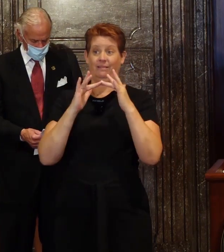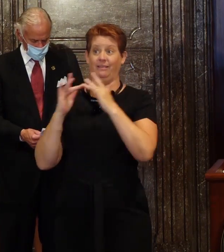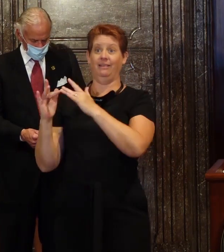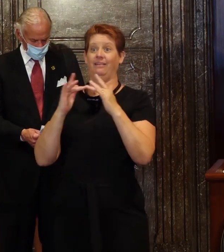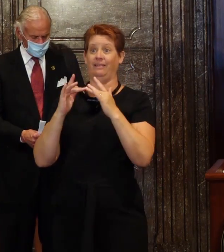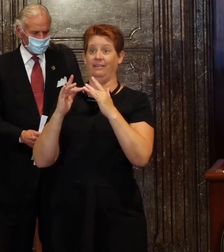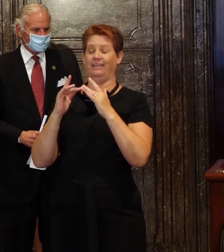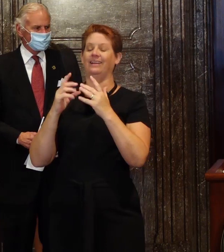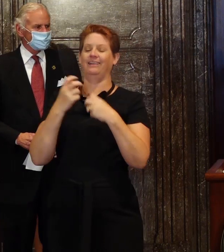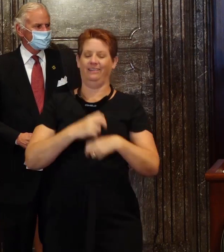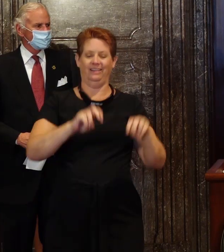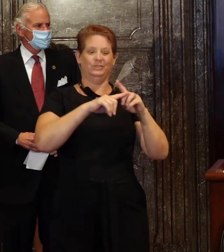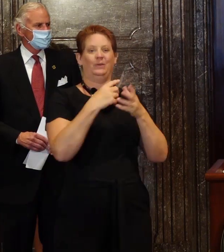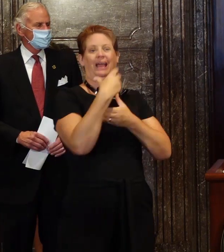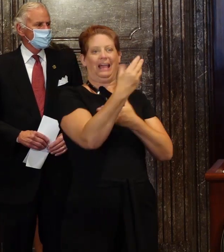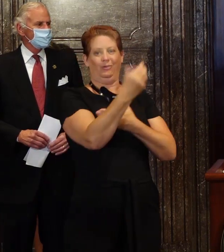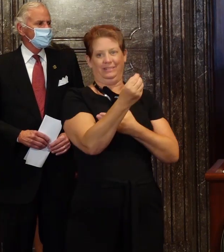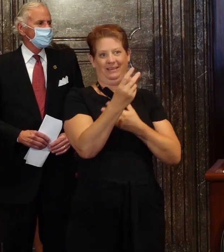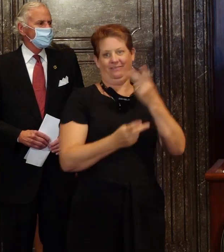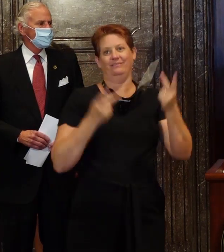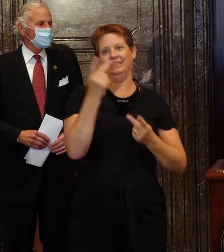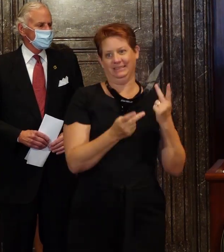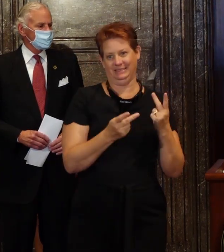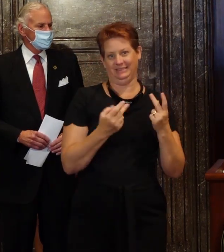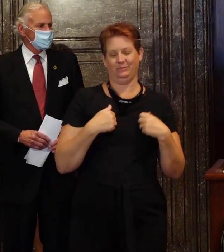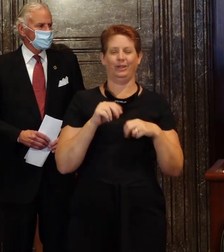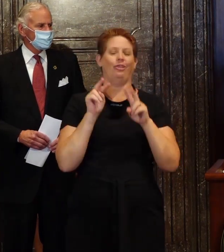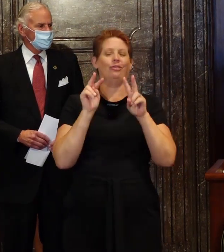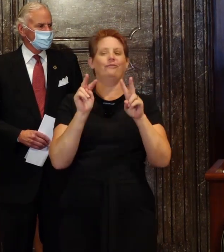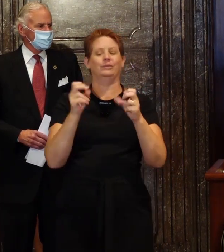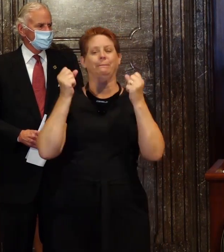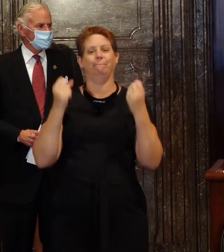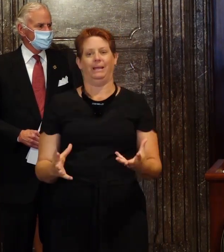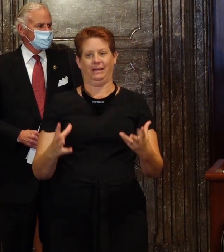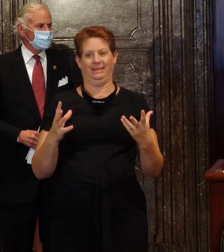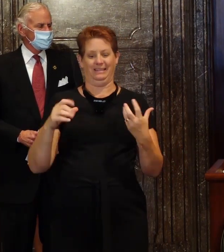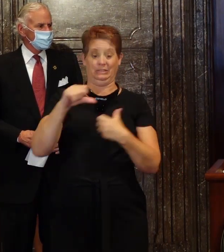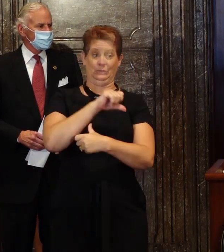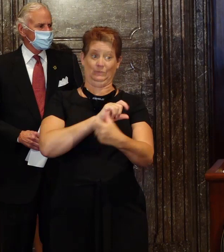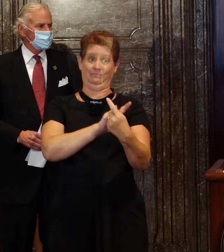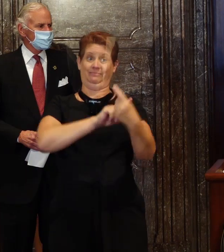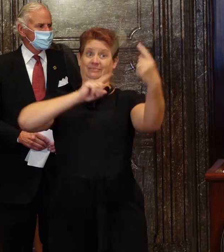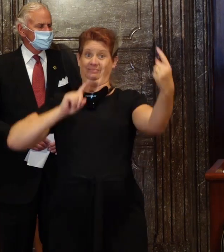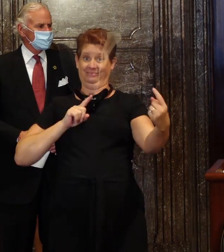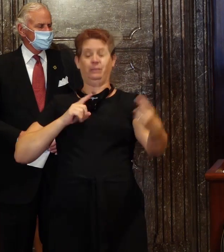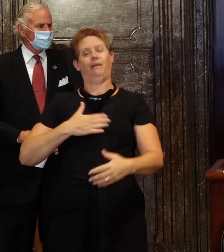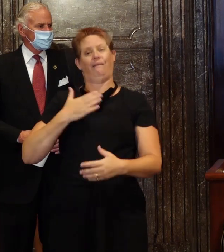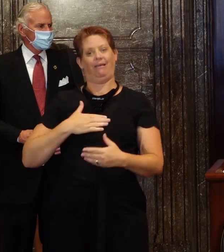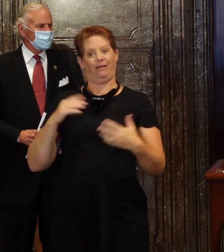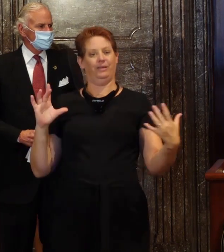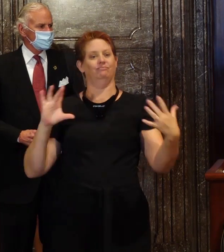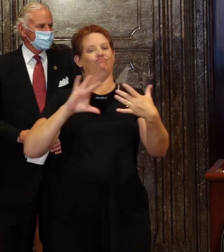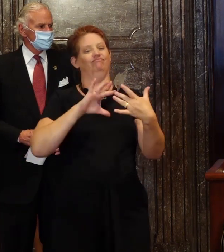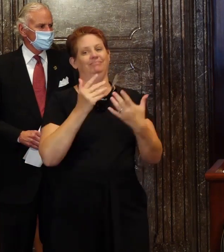outdoor spaces. And we look forward to many socially distanced but happy reunions. You can find these